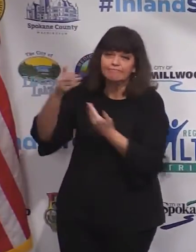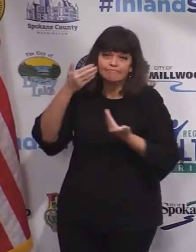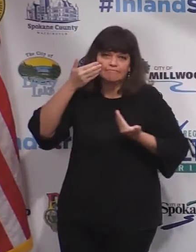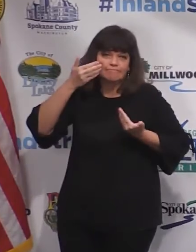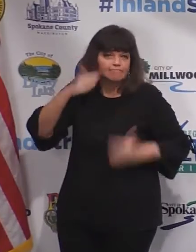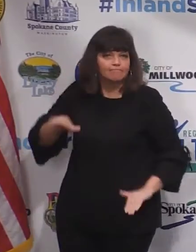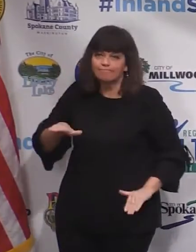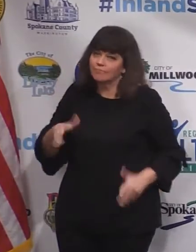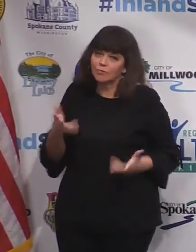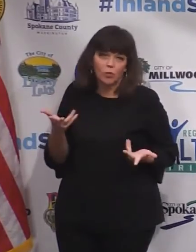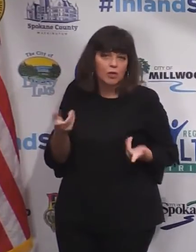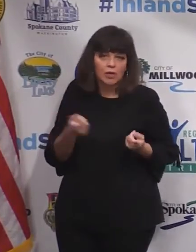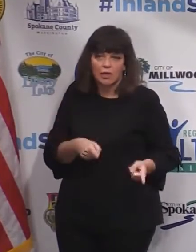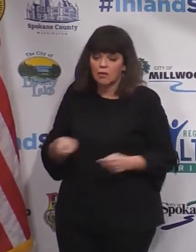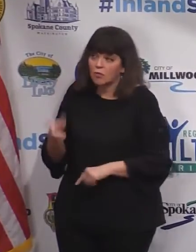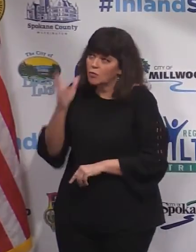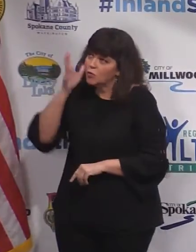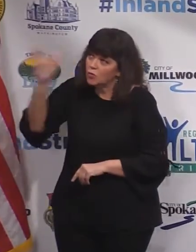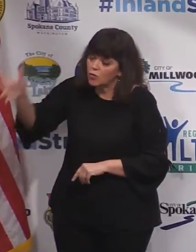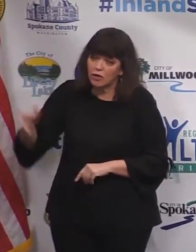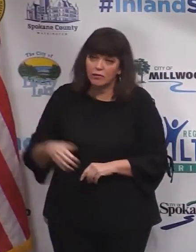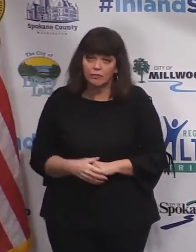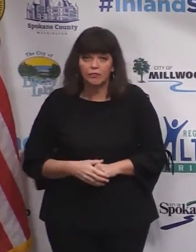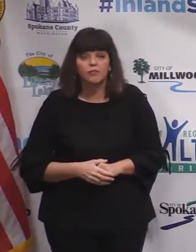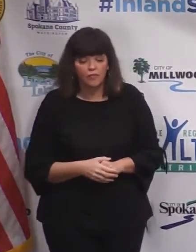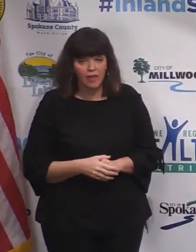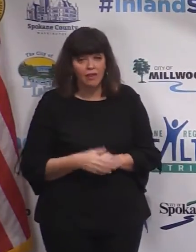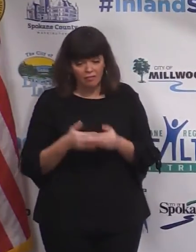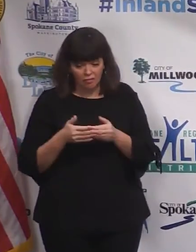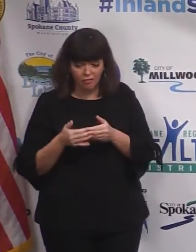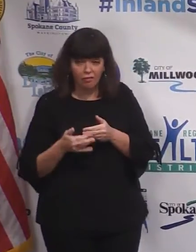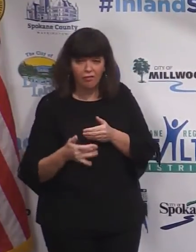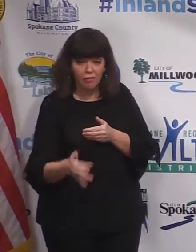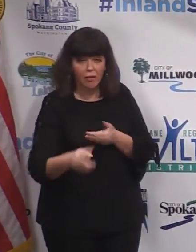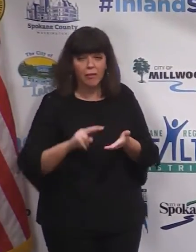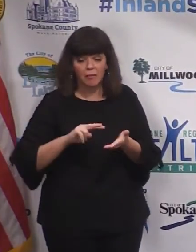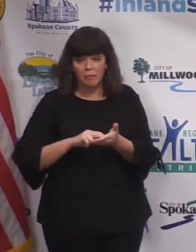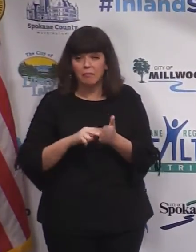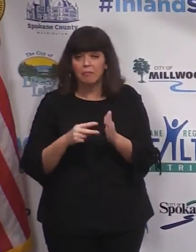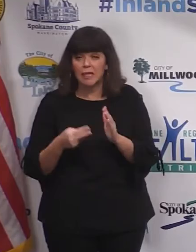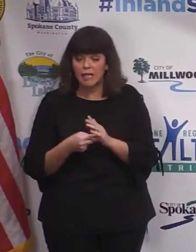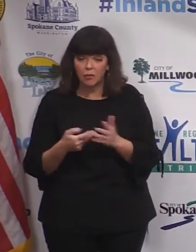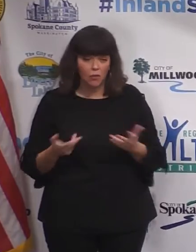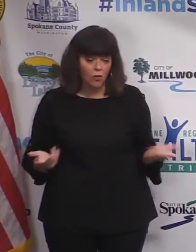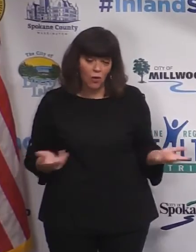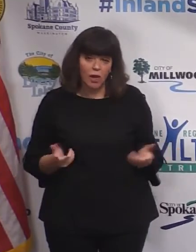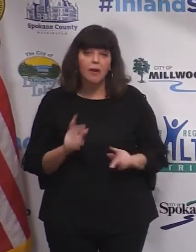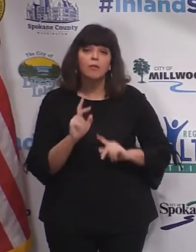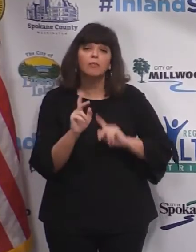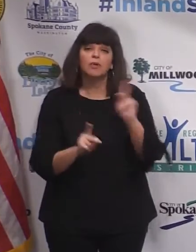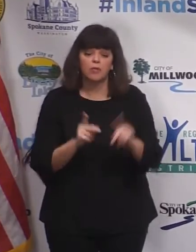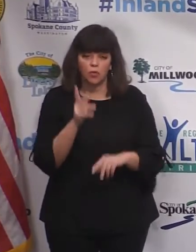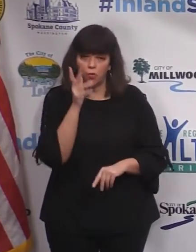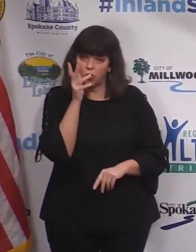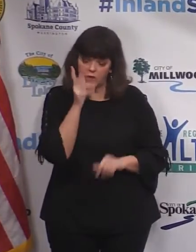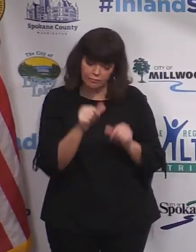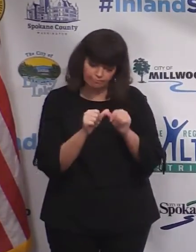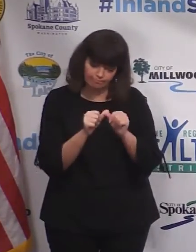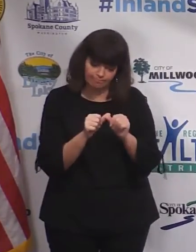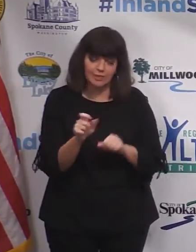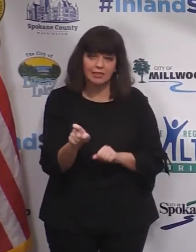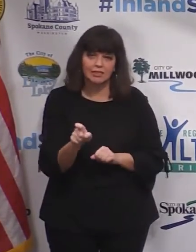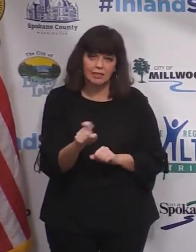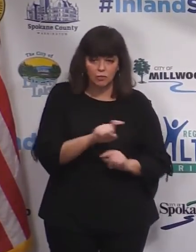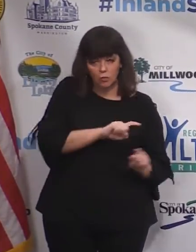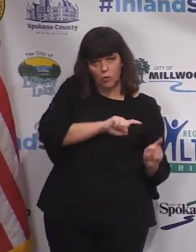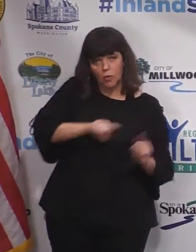historical highs, more people will be landing in food bank lines. Having the Guard assist with our local food banks will continue to be crucial to